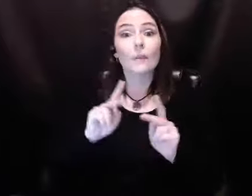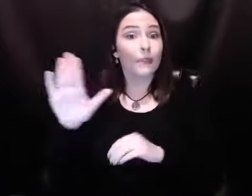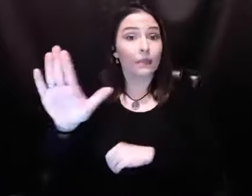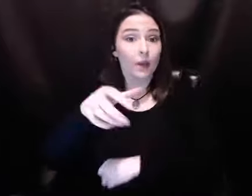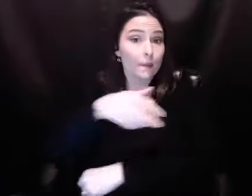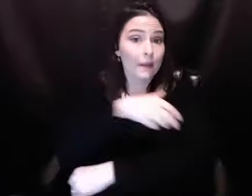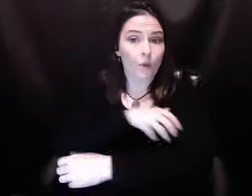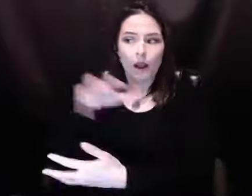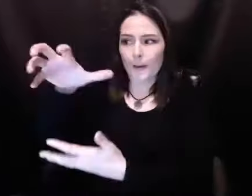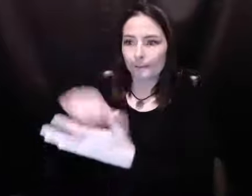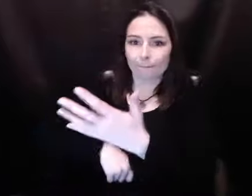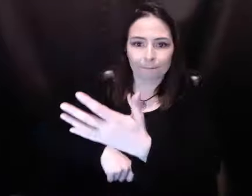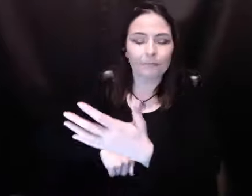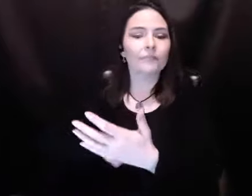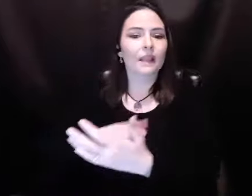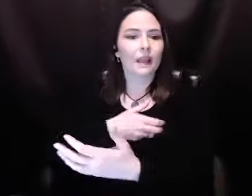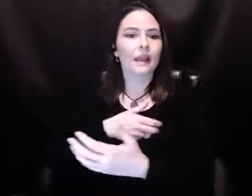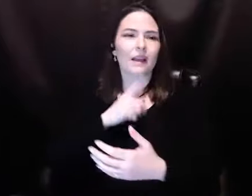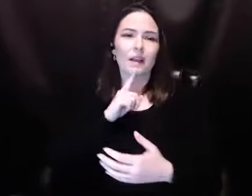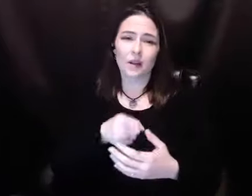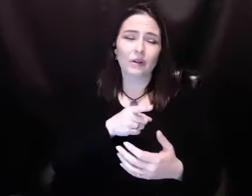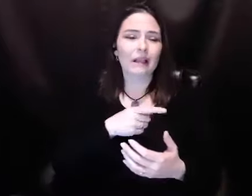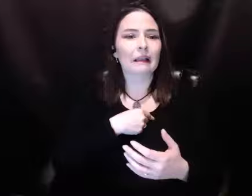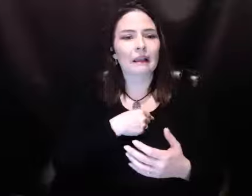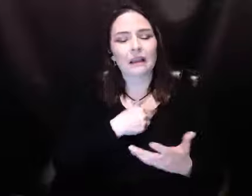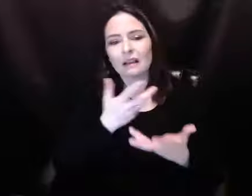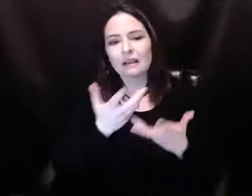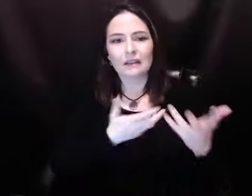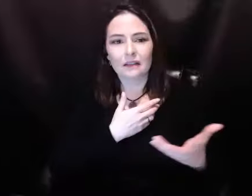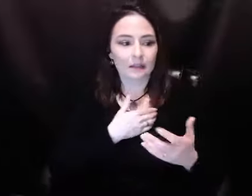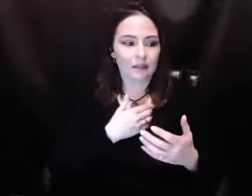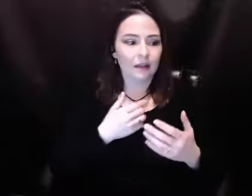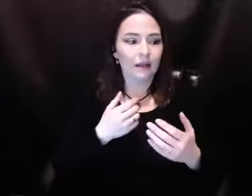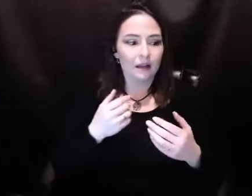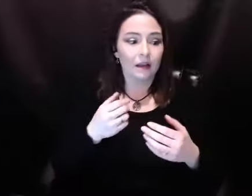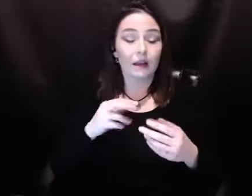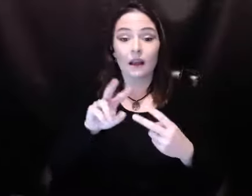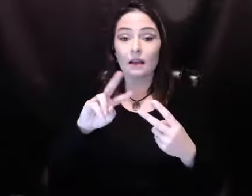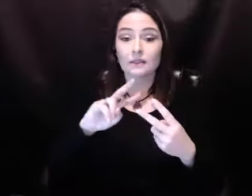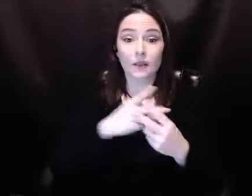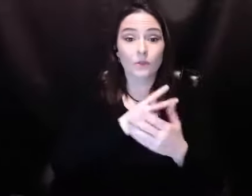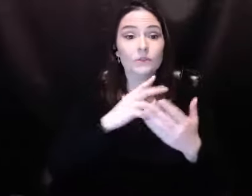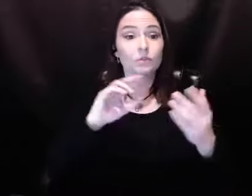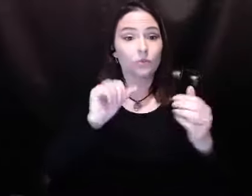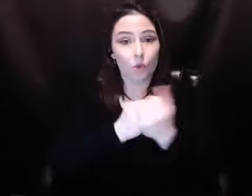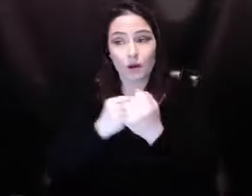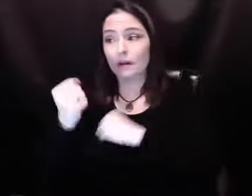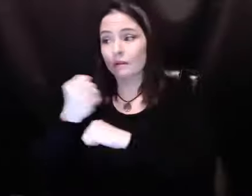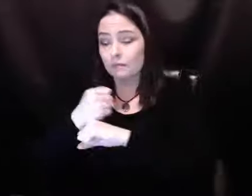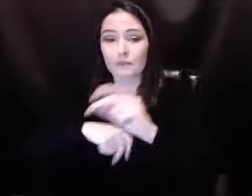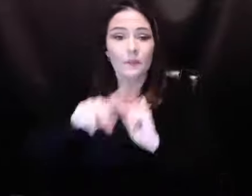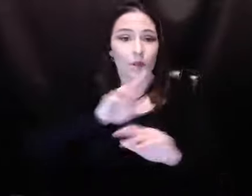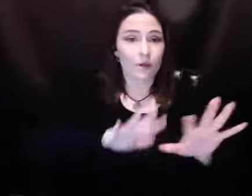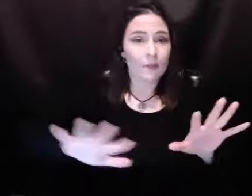own flaws and needs. I was frightened of angry people and any personal criticism. I had a